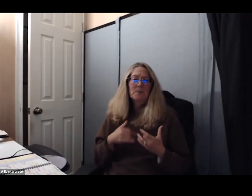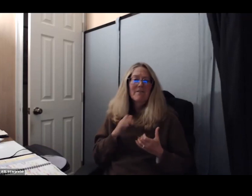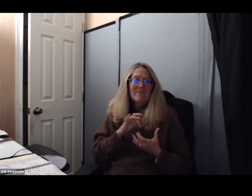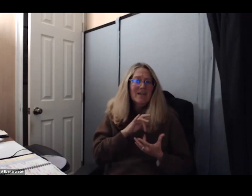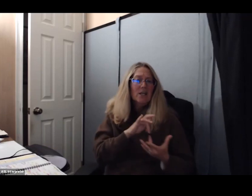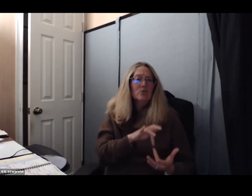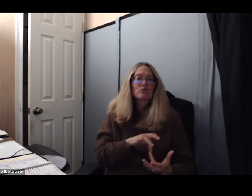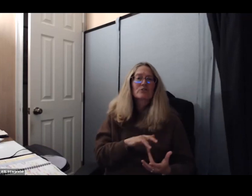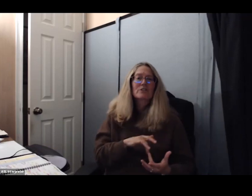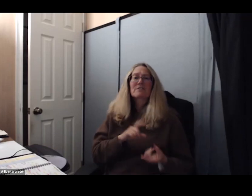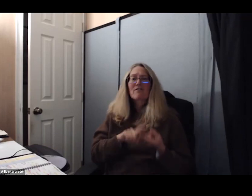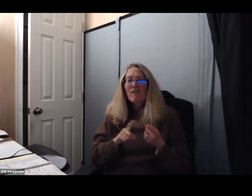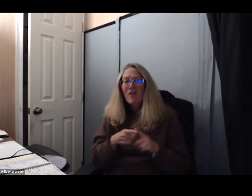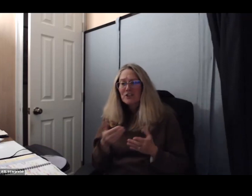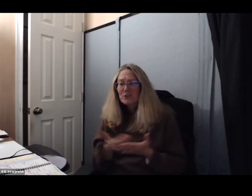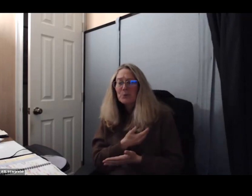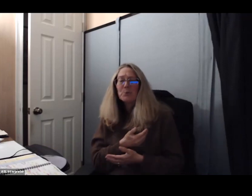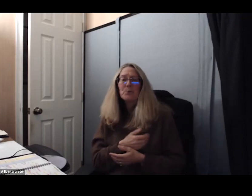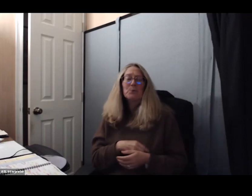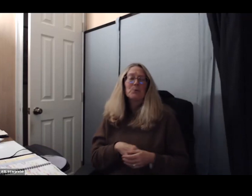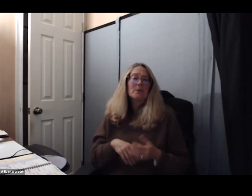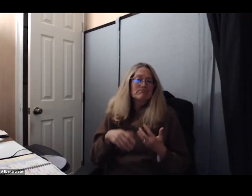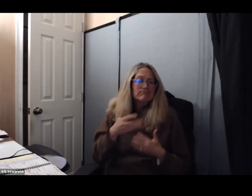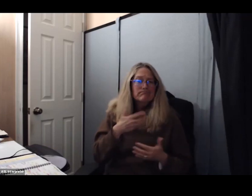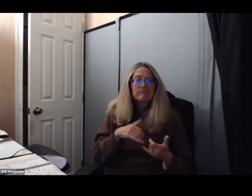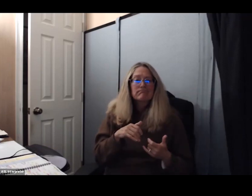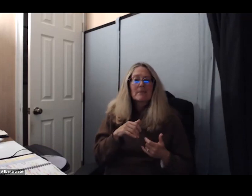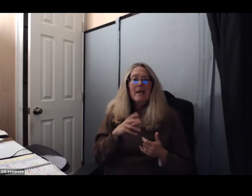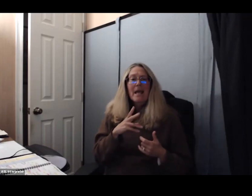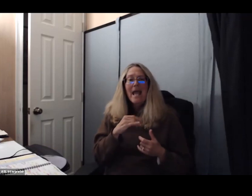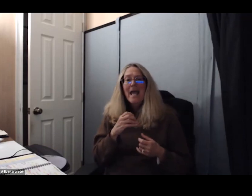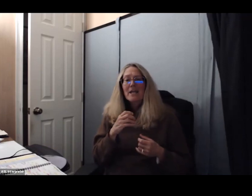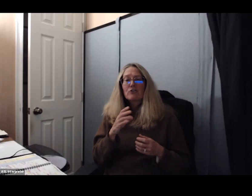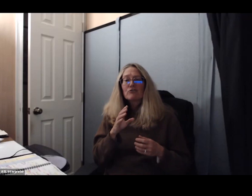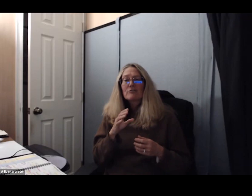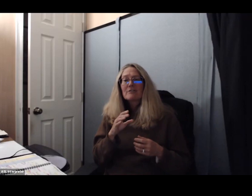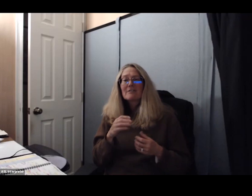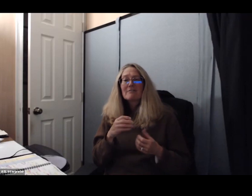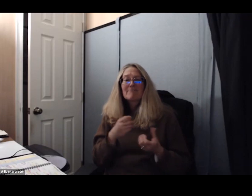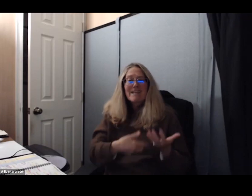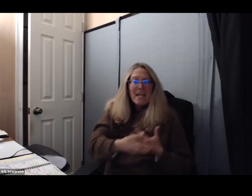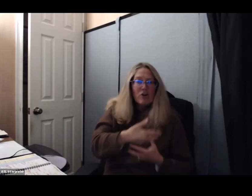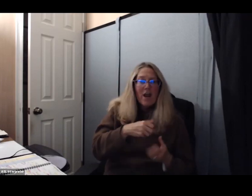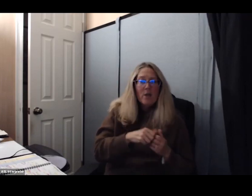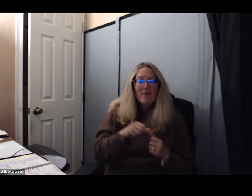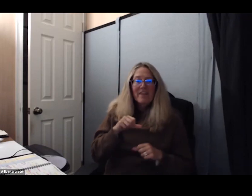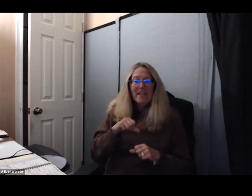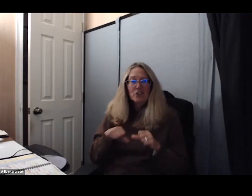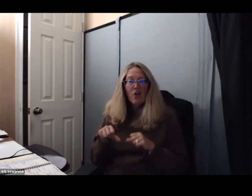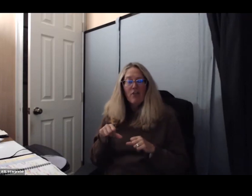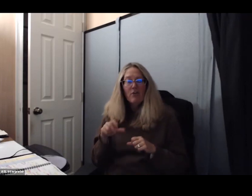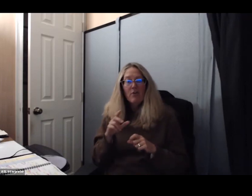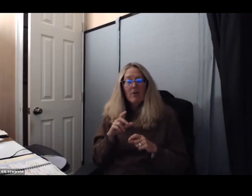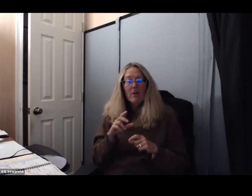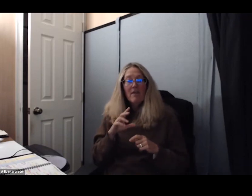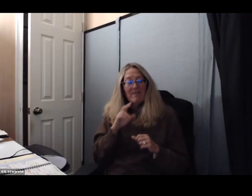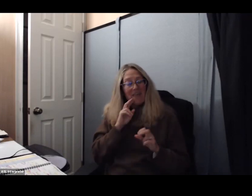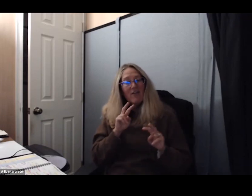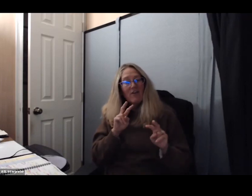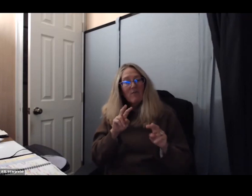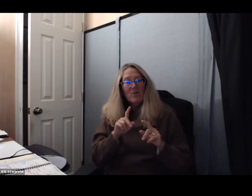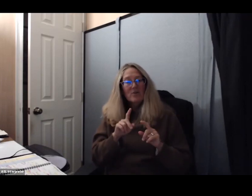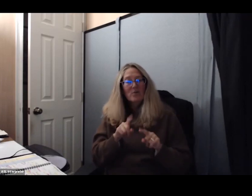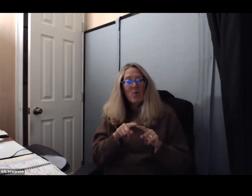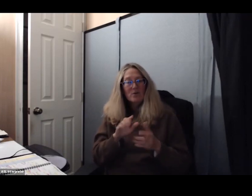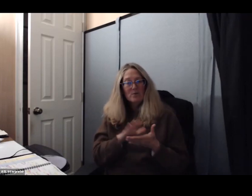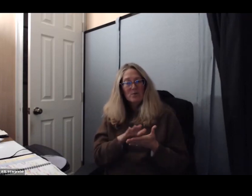trips and make new friends and discover new things about themselves and how they interact with one another. Well, they look forward to going to